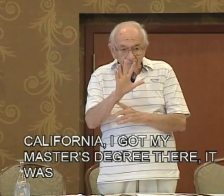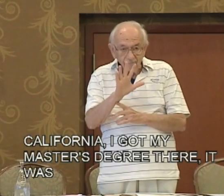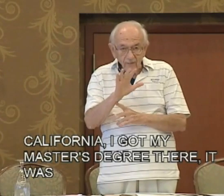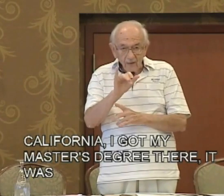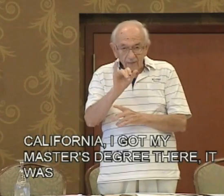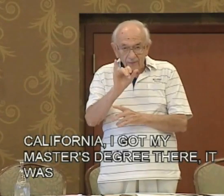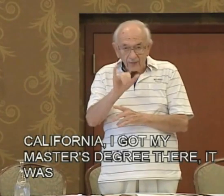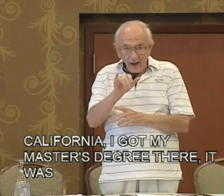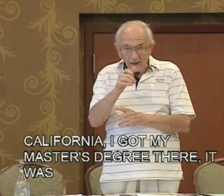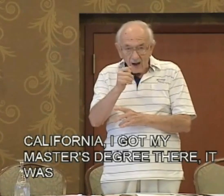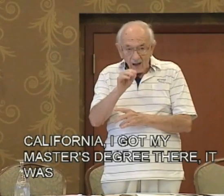1965